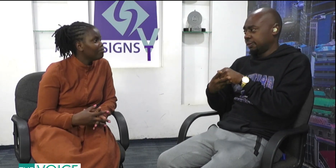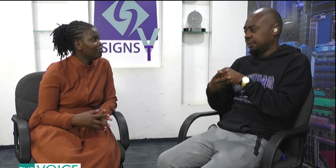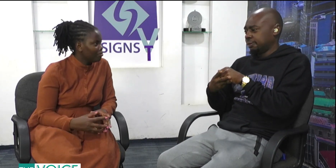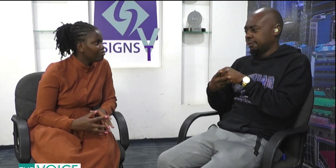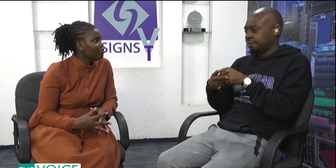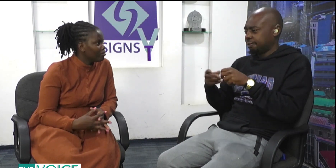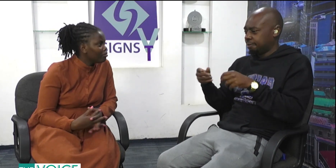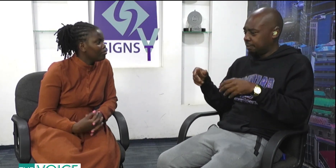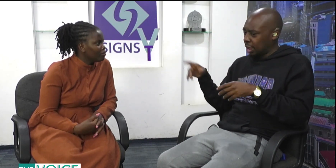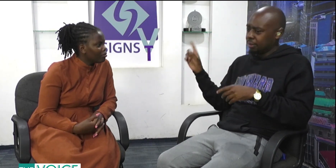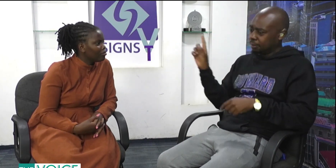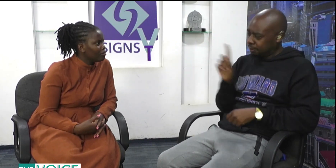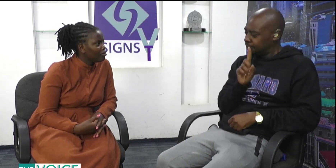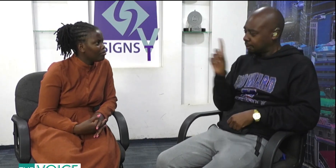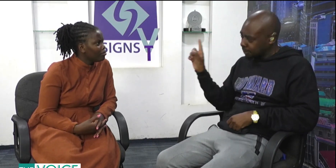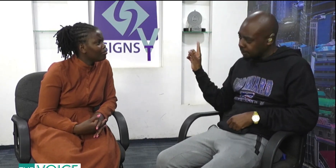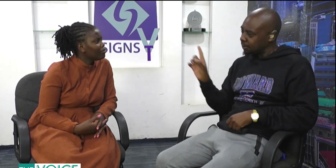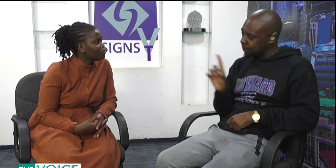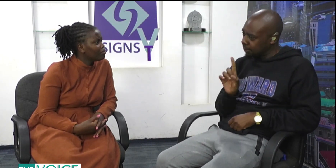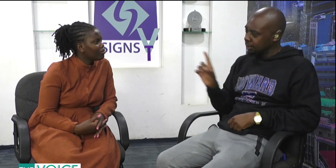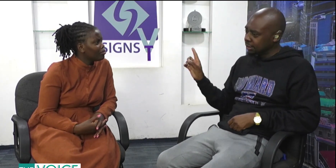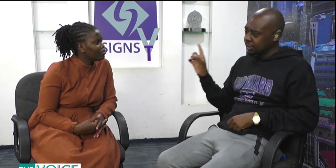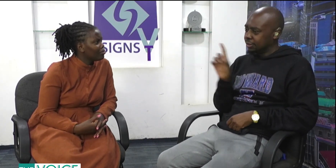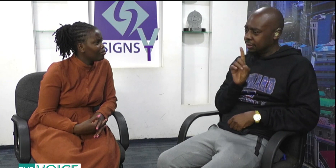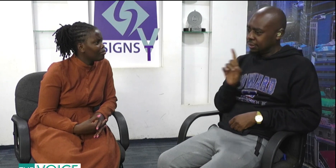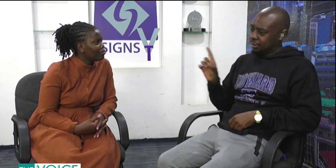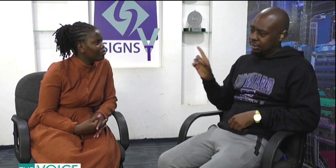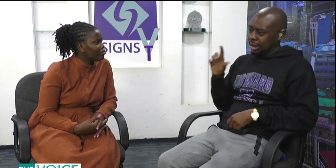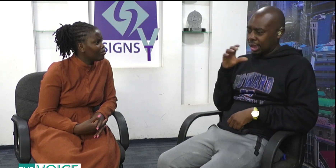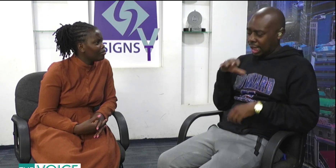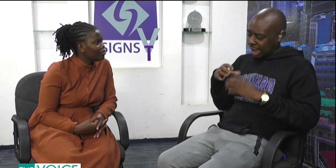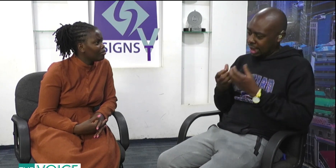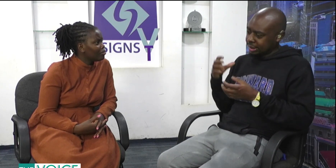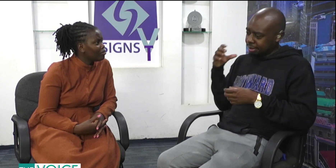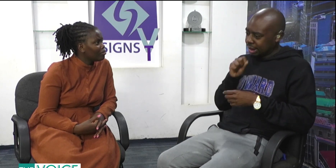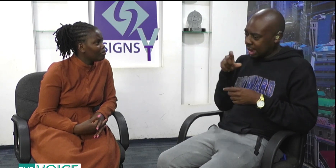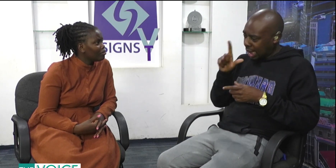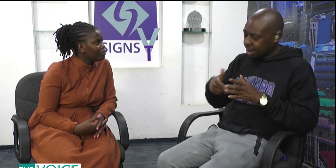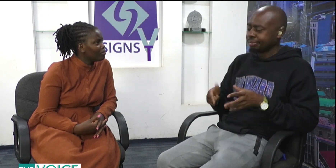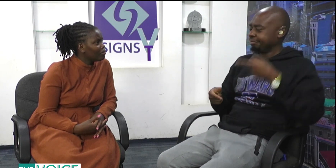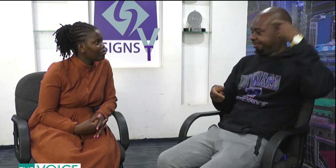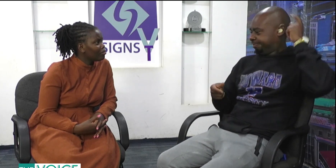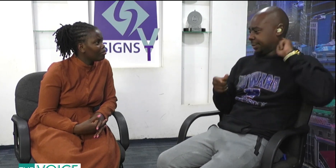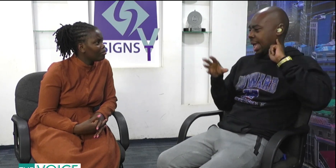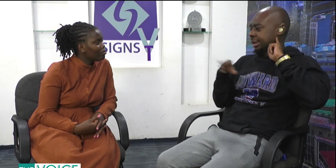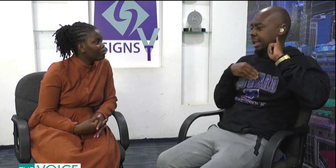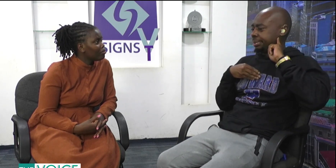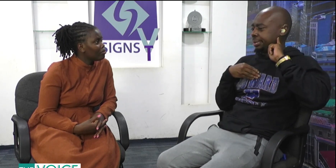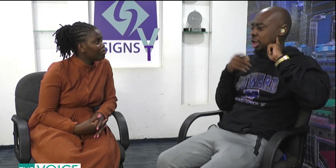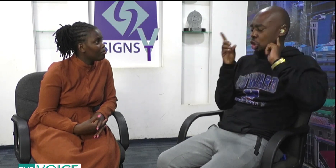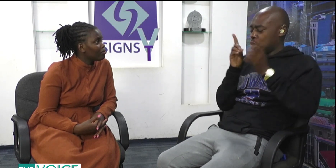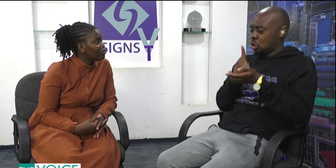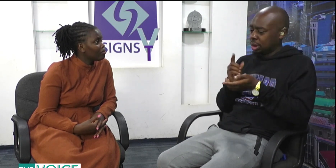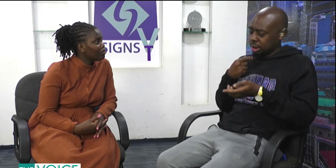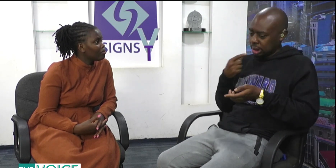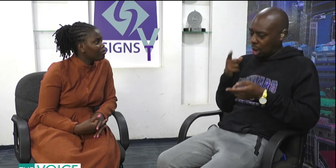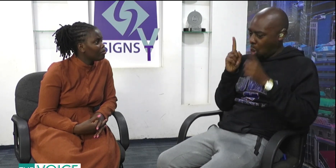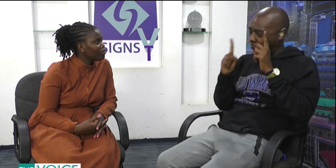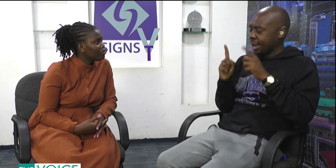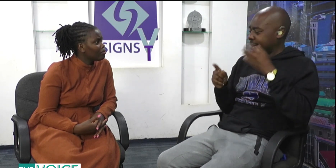That was 2006. So most of that year, I traveled to and from Nairobi